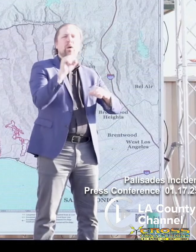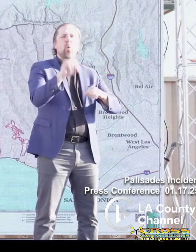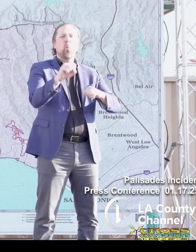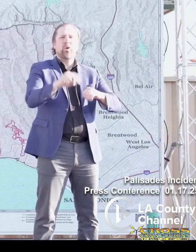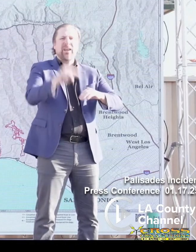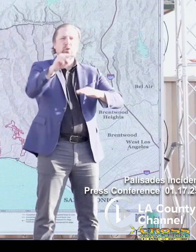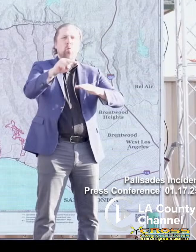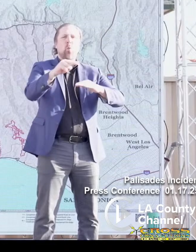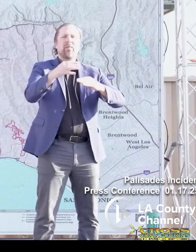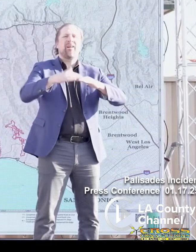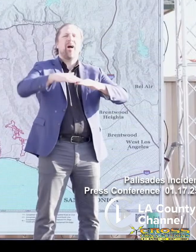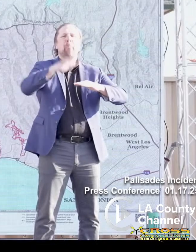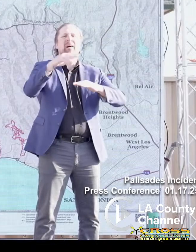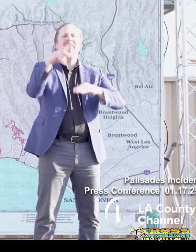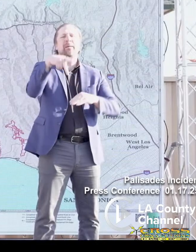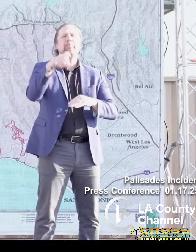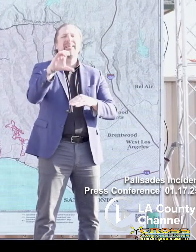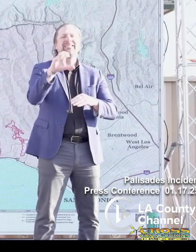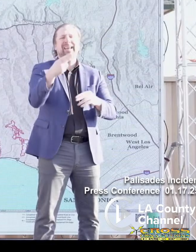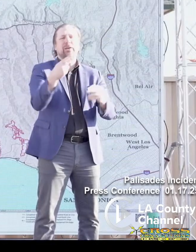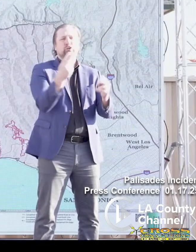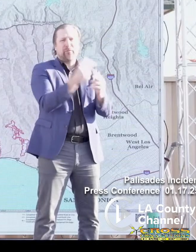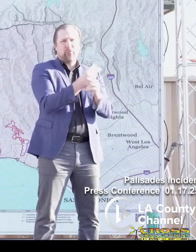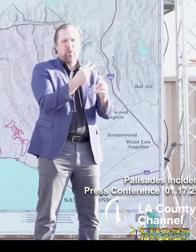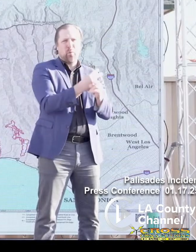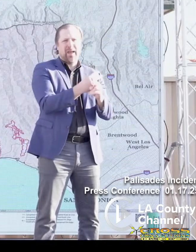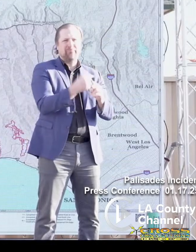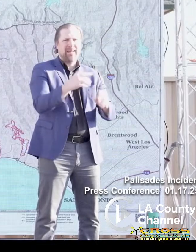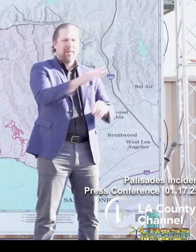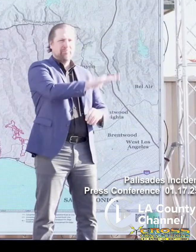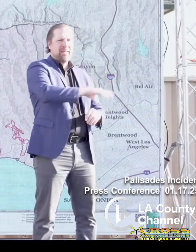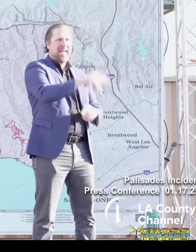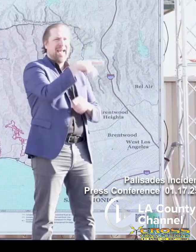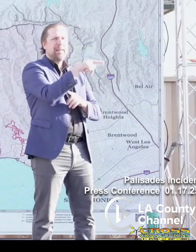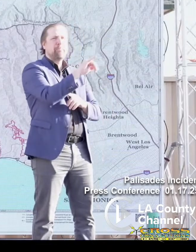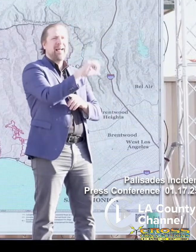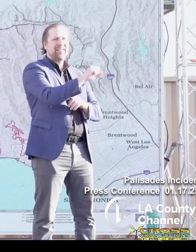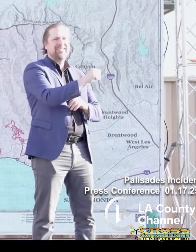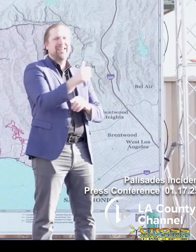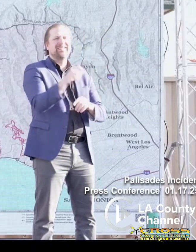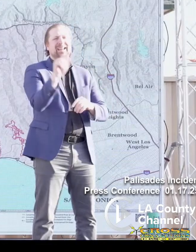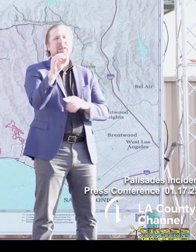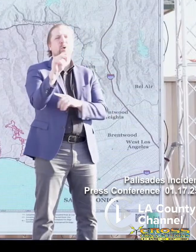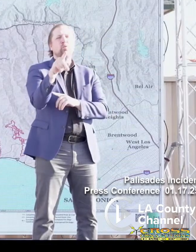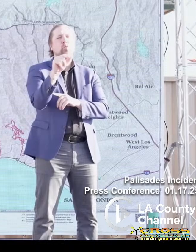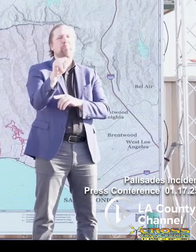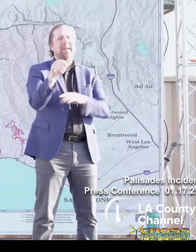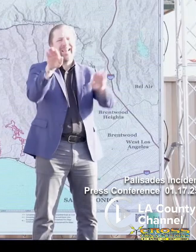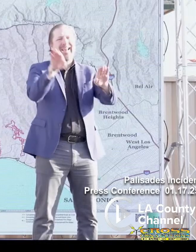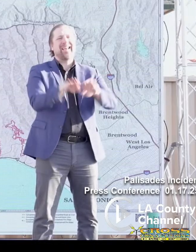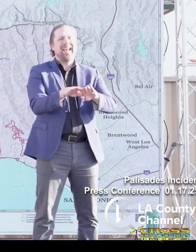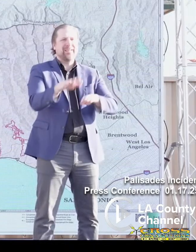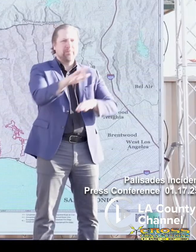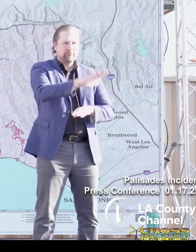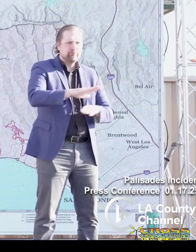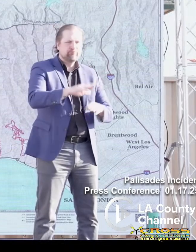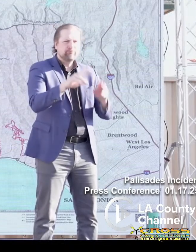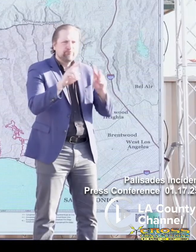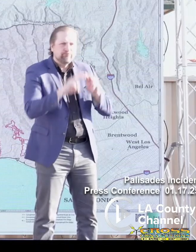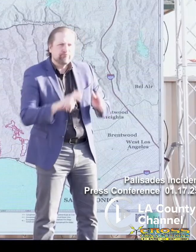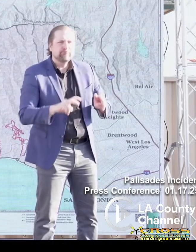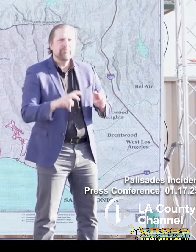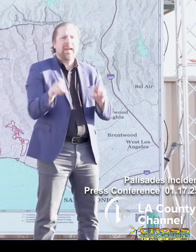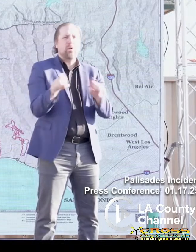PCH, both in the Palisades, Las Flores, and Topanga area. We're also continuing with ongoing